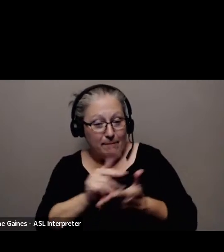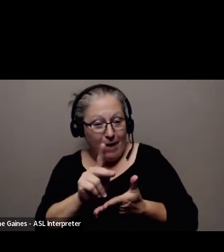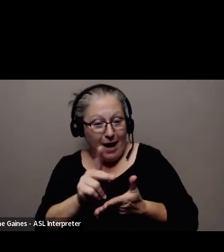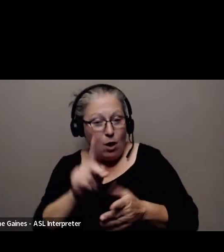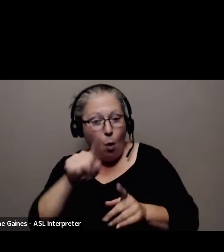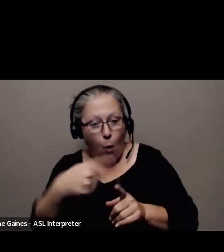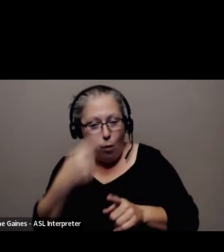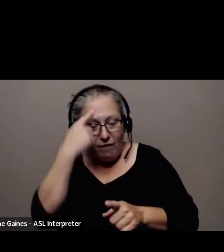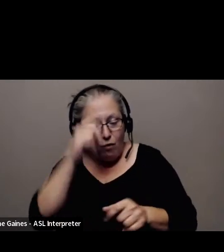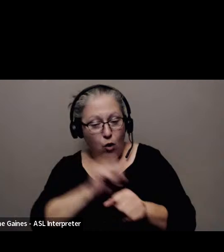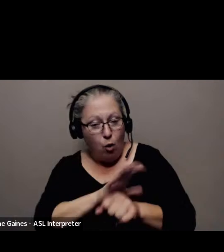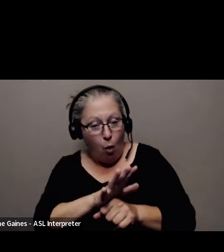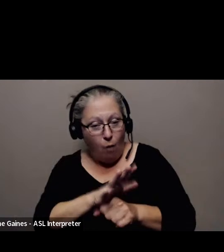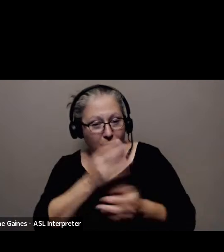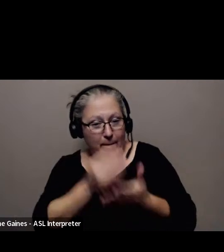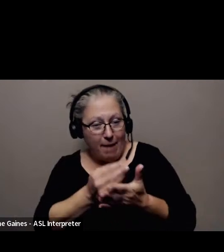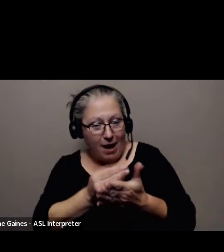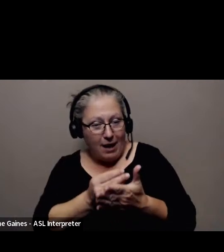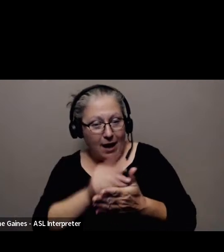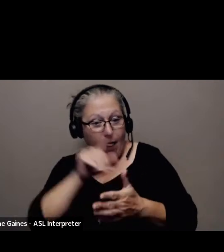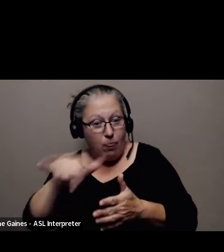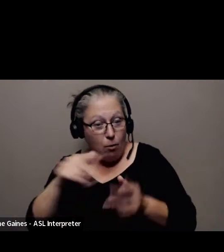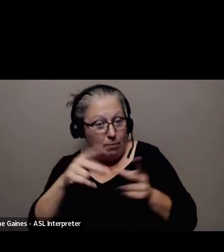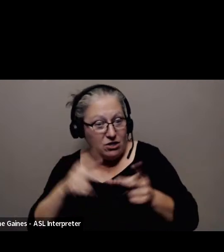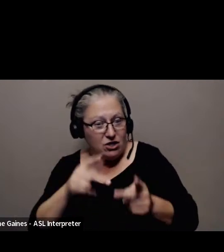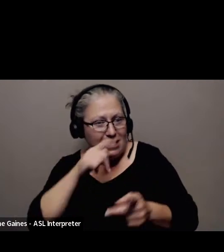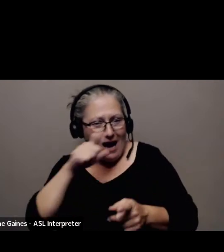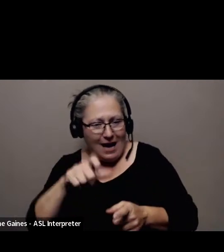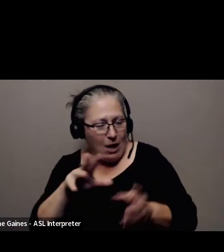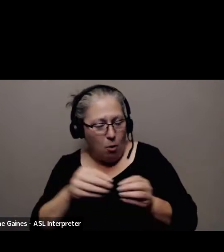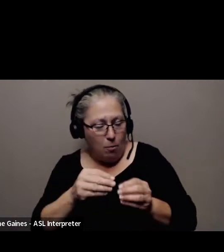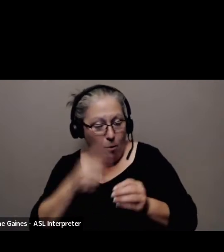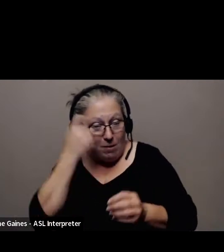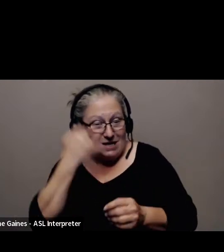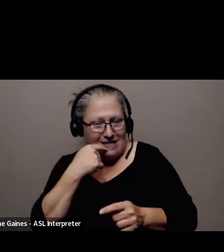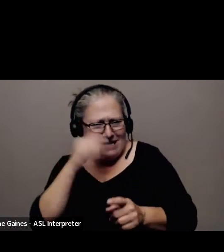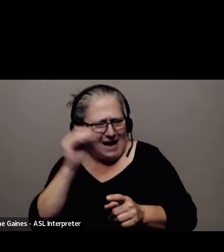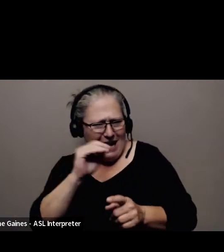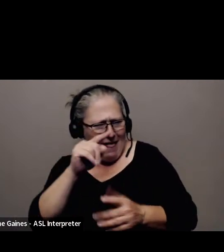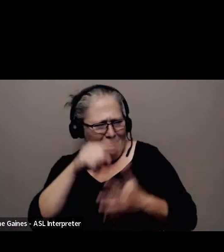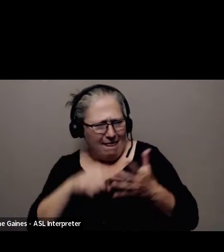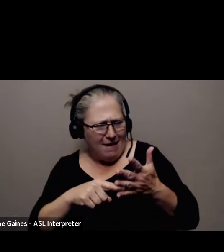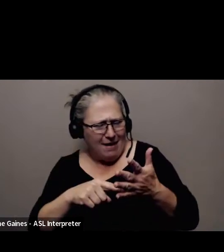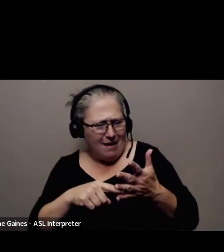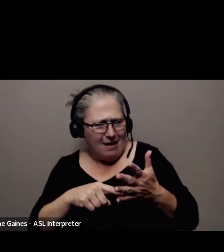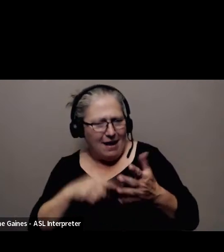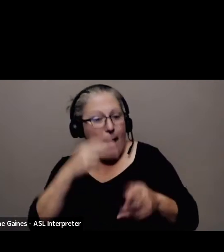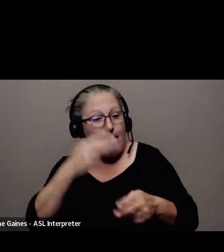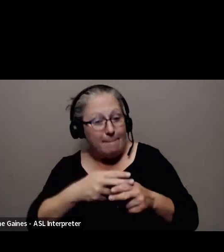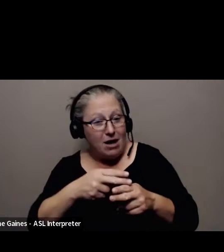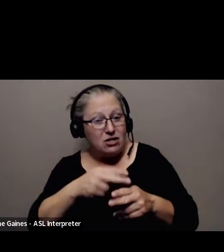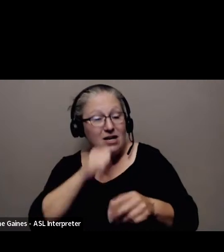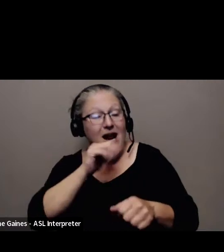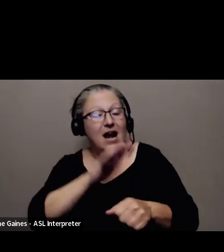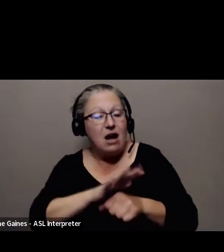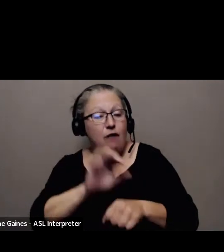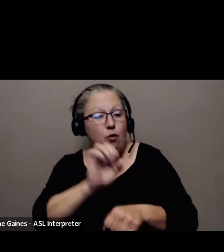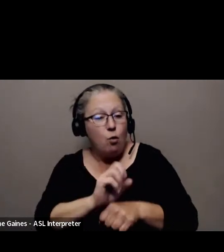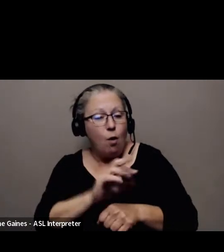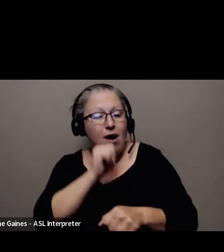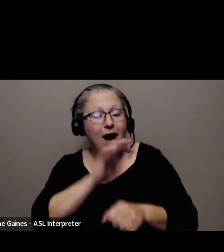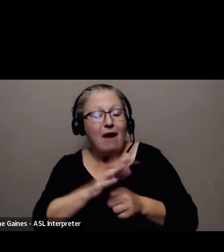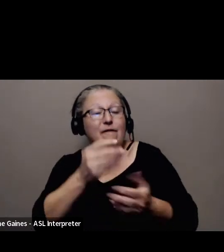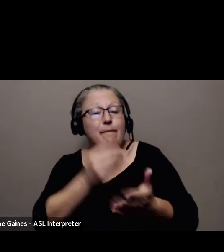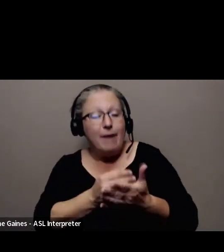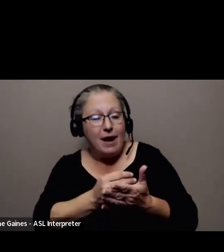solely with COVID funds, and that those positions aren't needed anymore. Because it doesn't say here, it mentions lack of work or lack of funds,